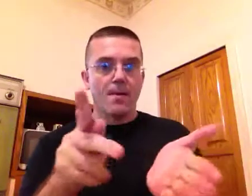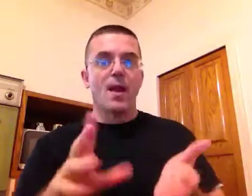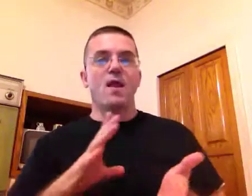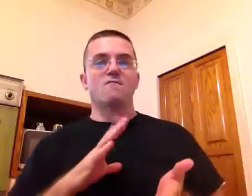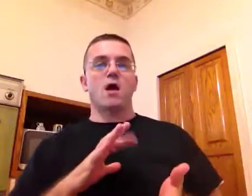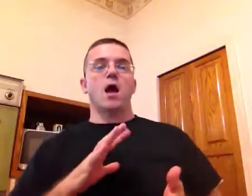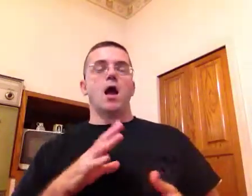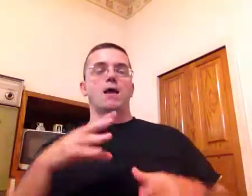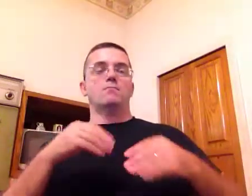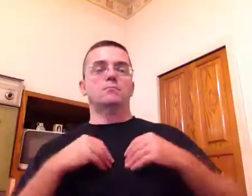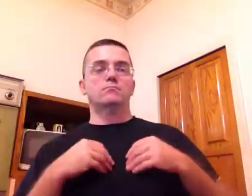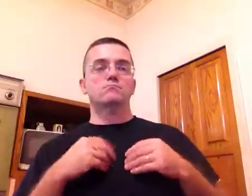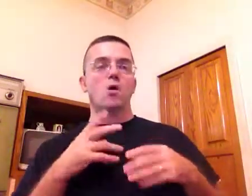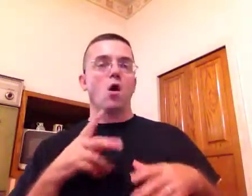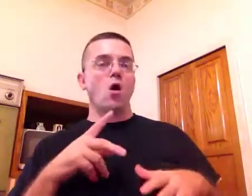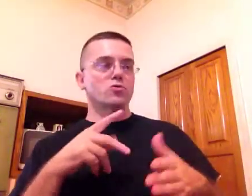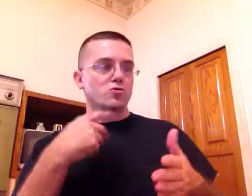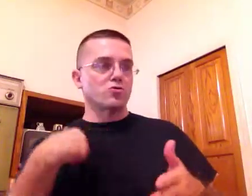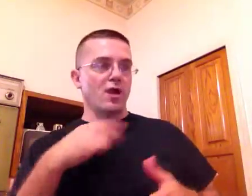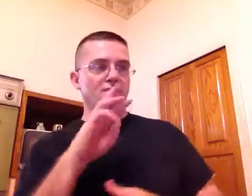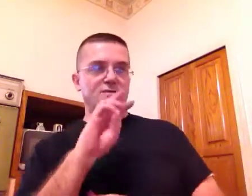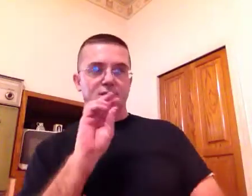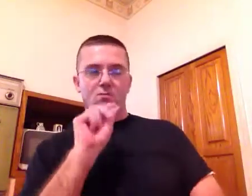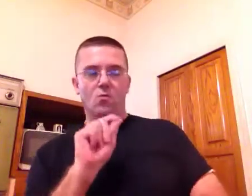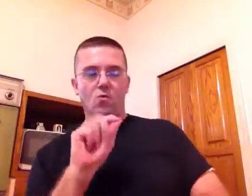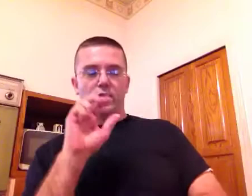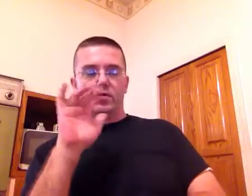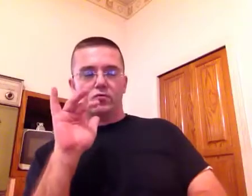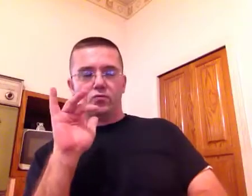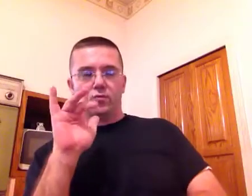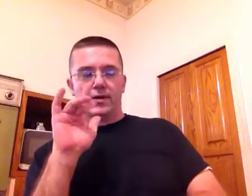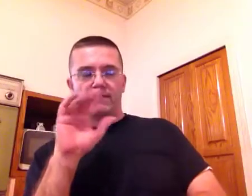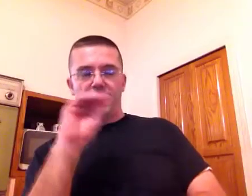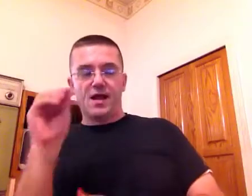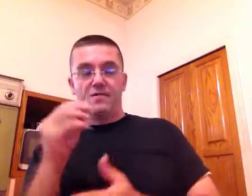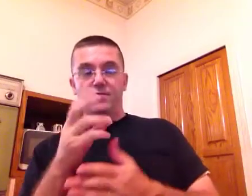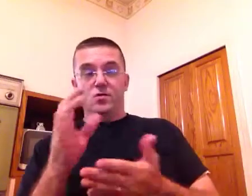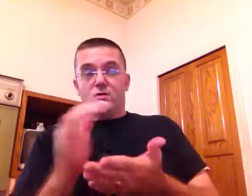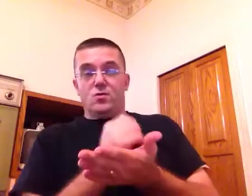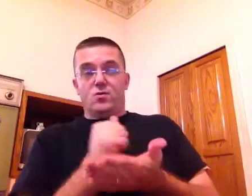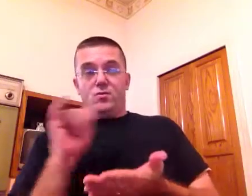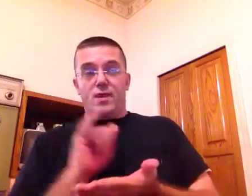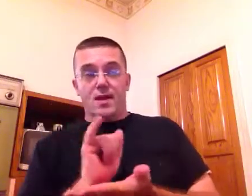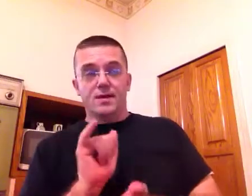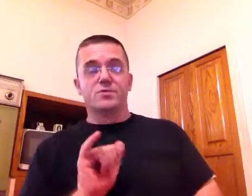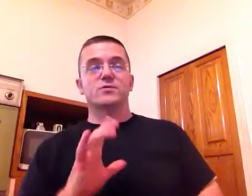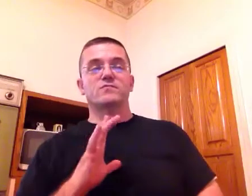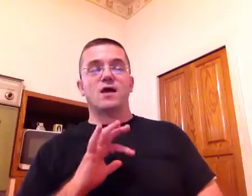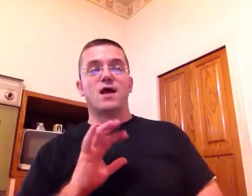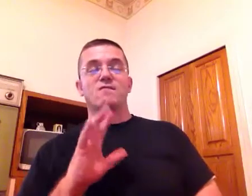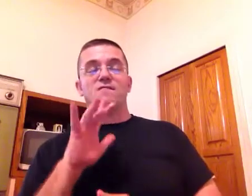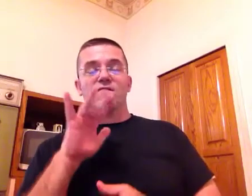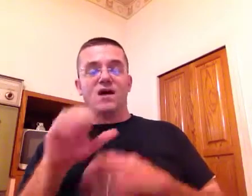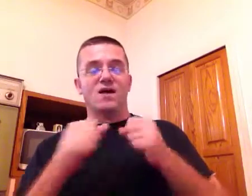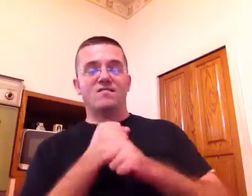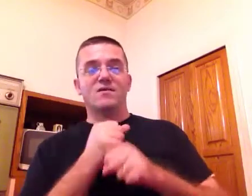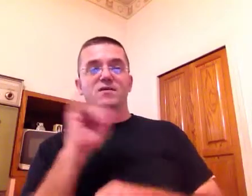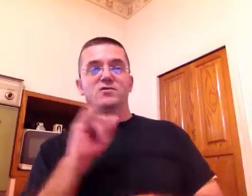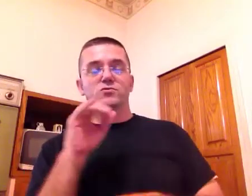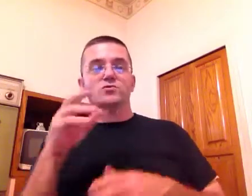years? We agreed on 5 years, 5-year terms, interest only. I